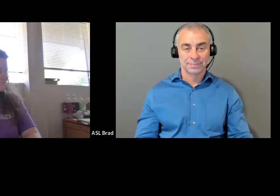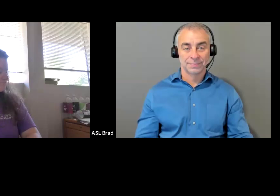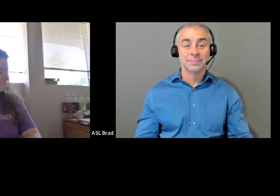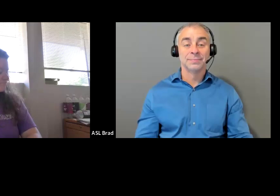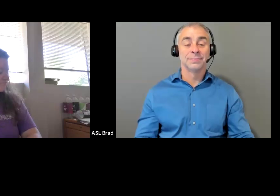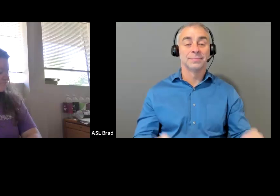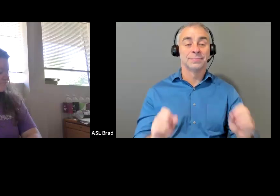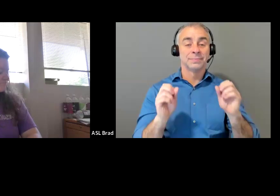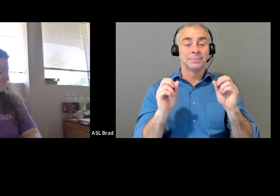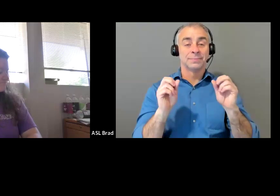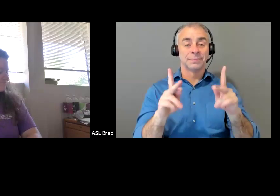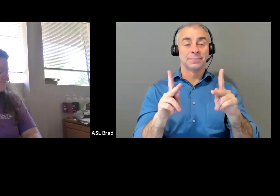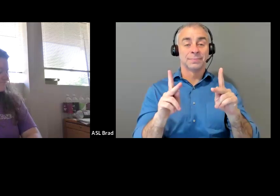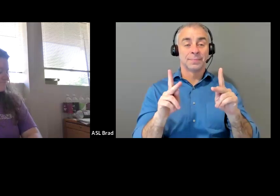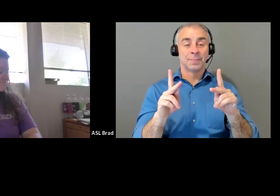Okay.